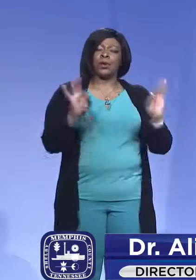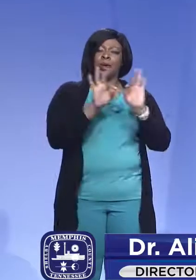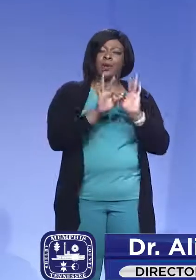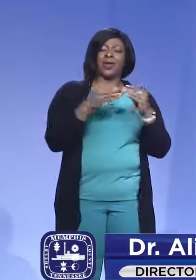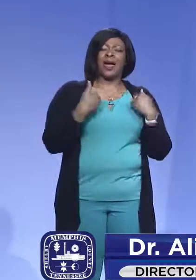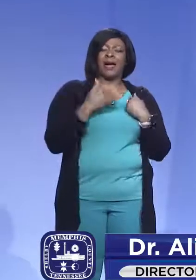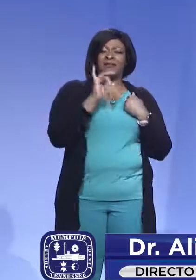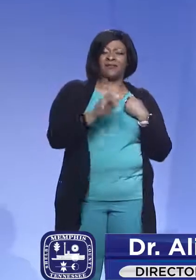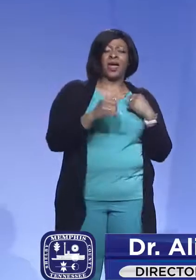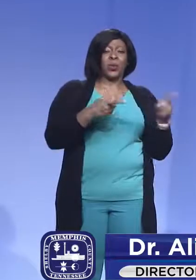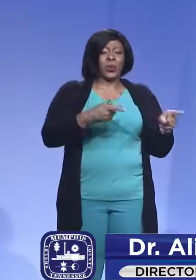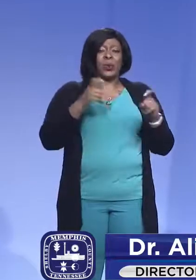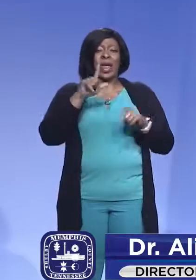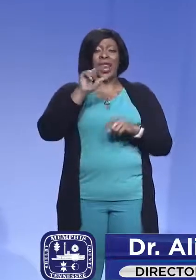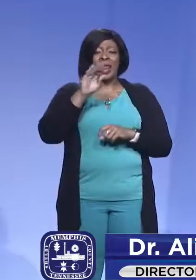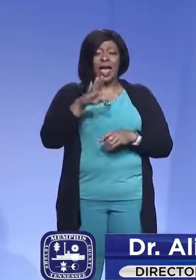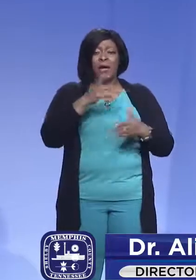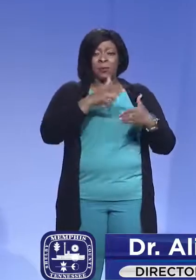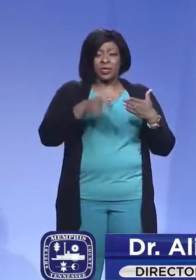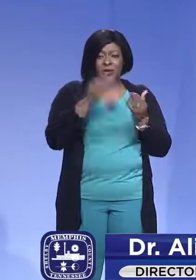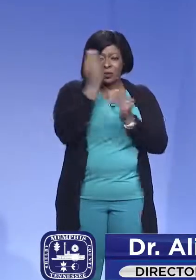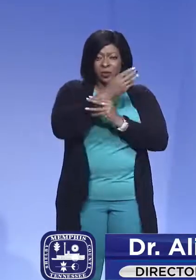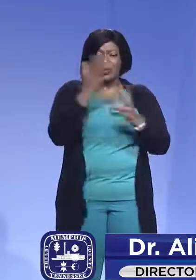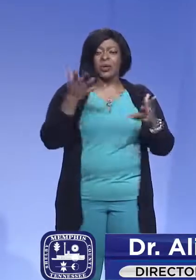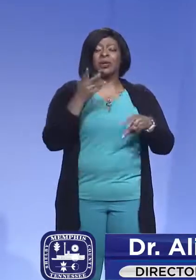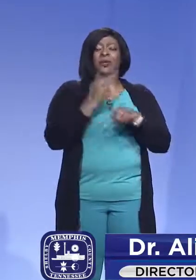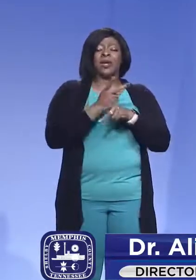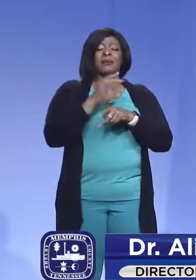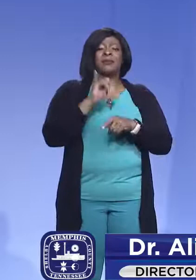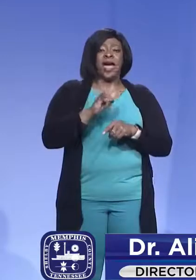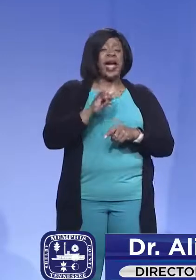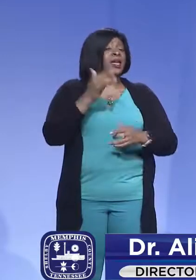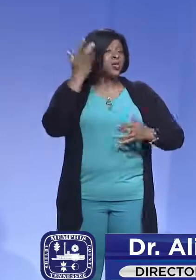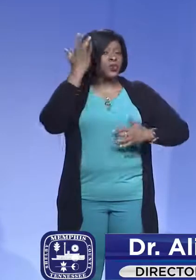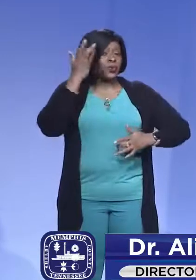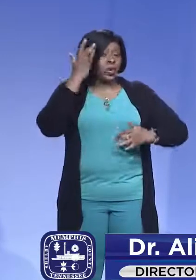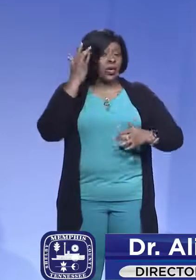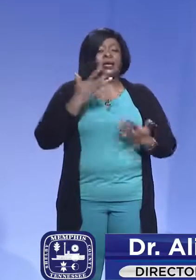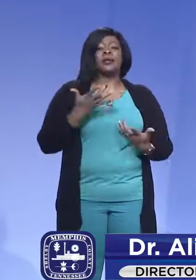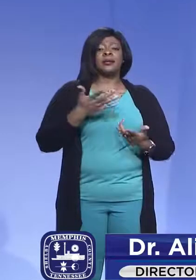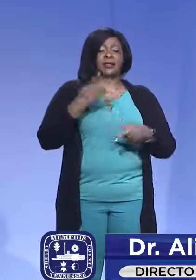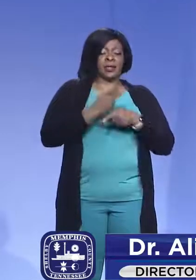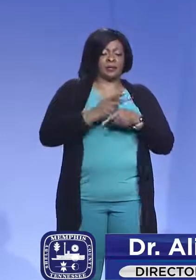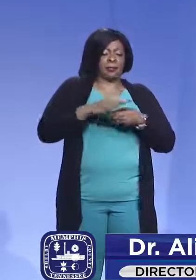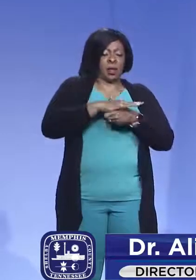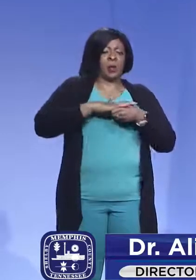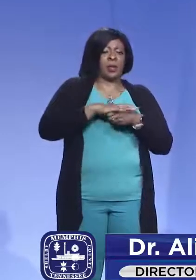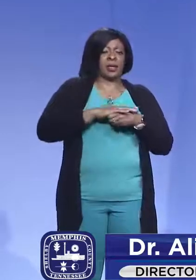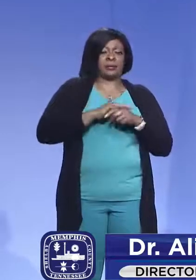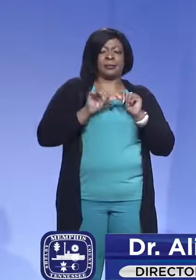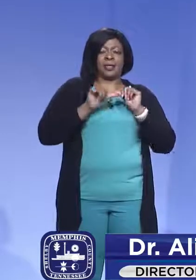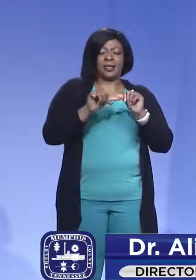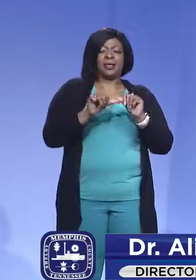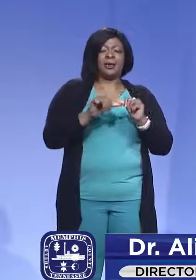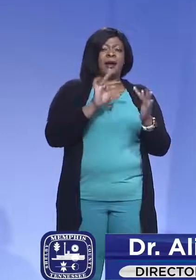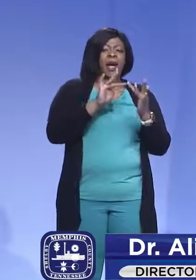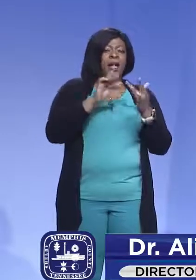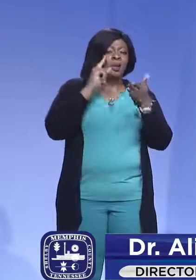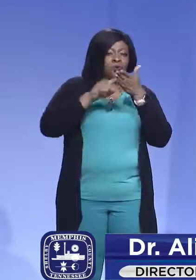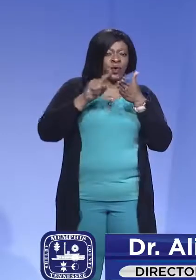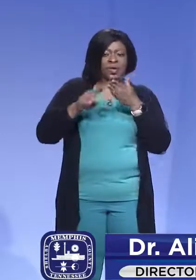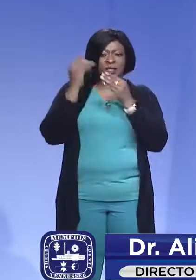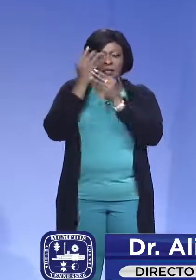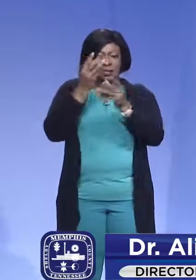have that quick lab turnaround so that if we detect the strain, we know that quickly locally. We'll continue to do contact